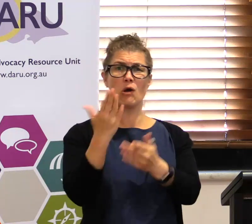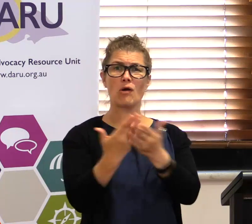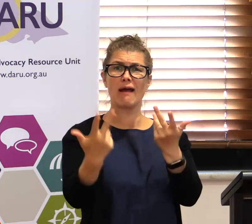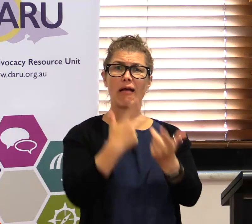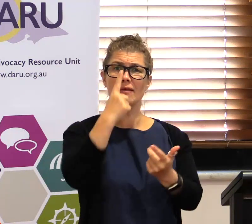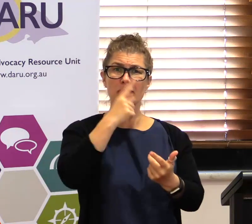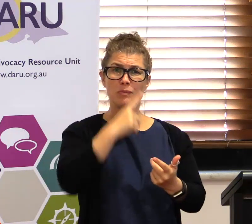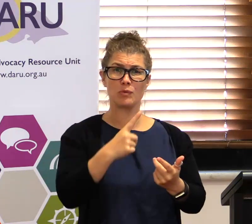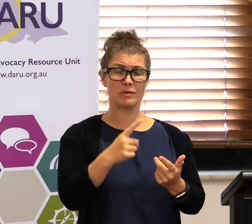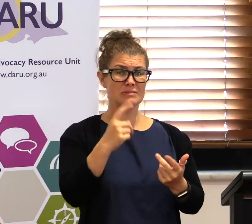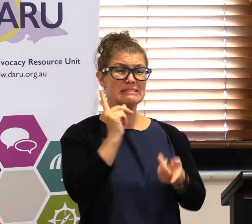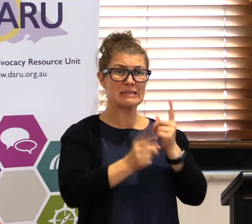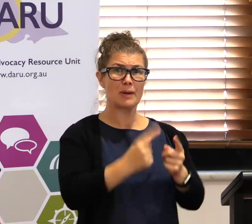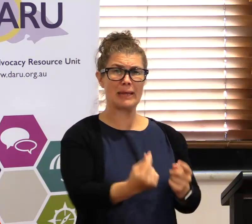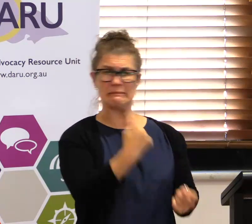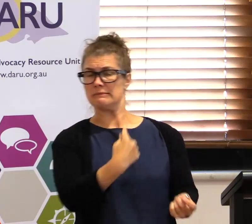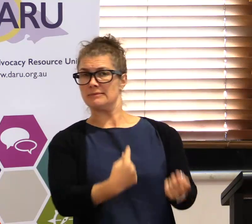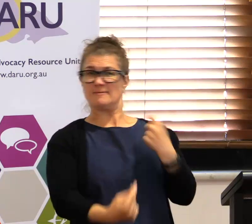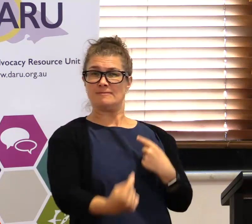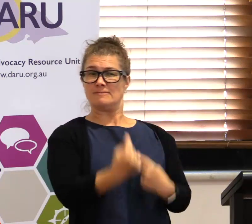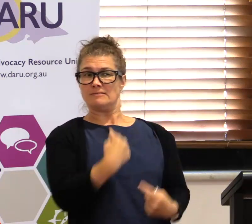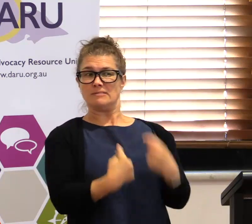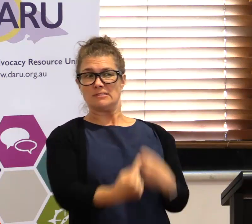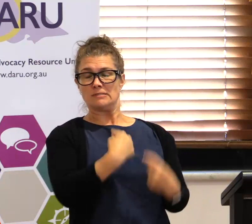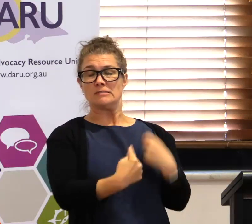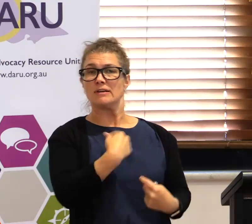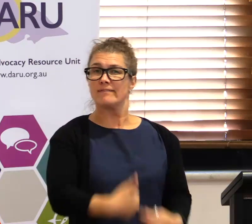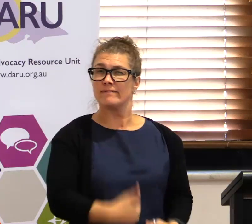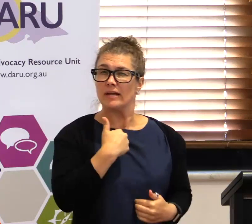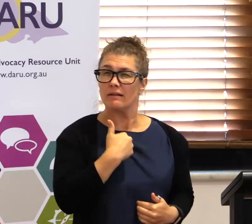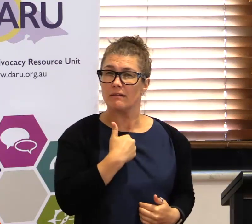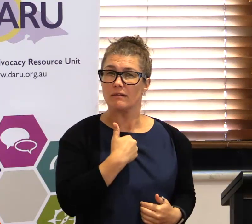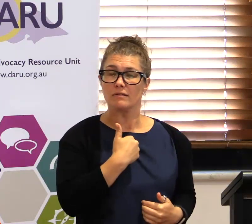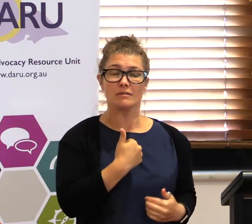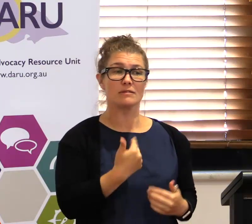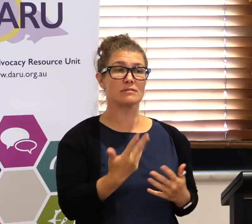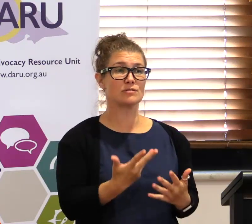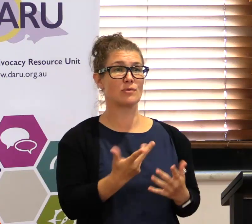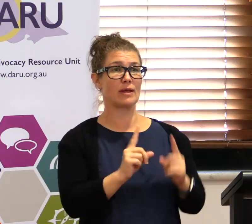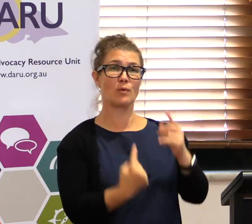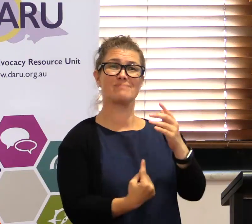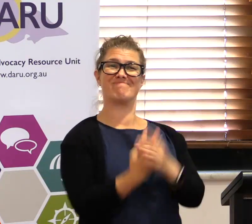at you. Sometimes it really gets you. That's what was coming through. So